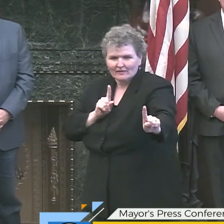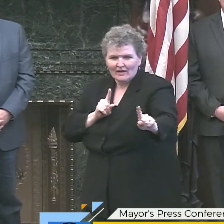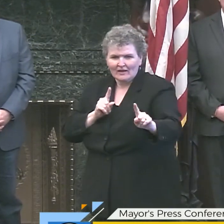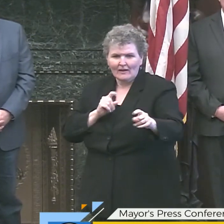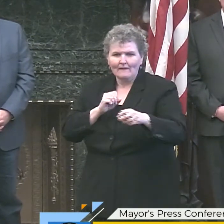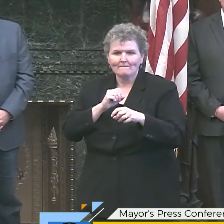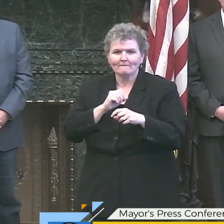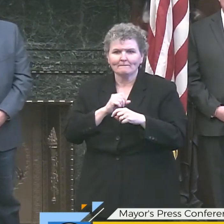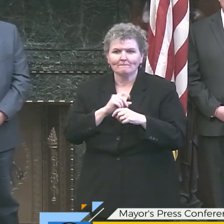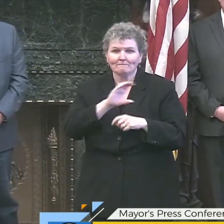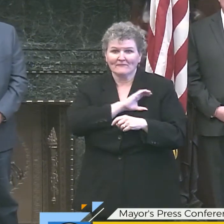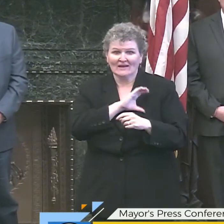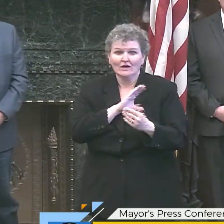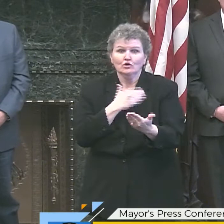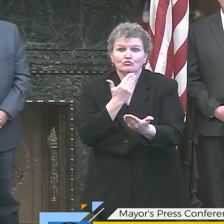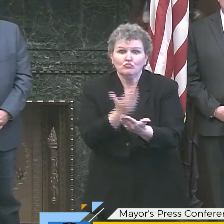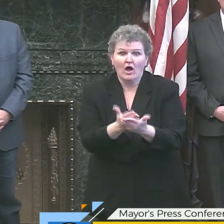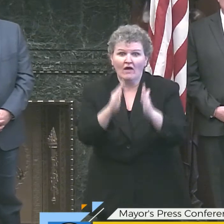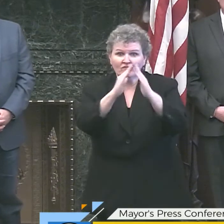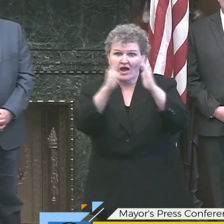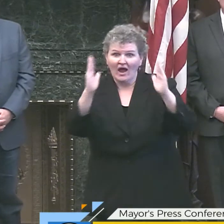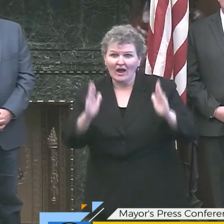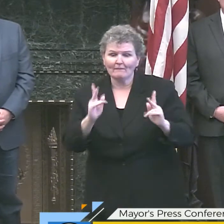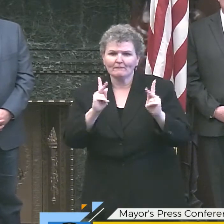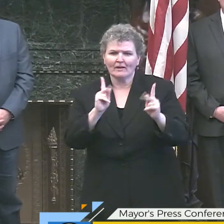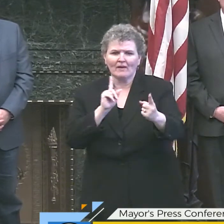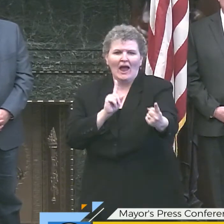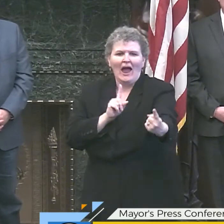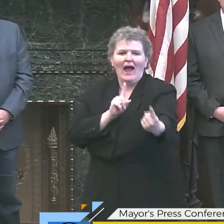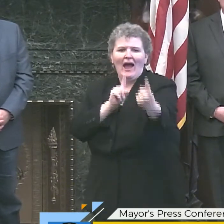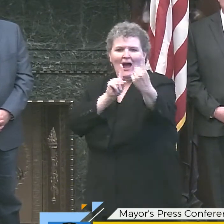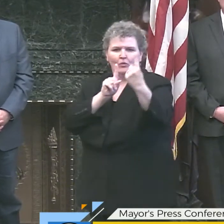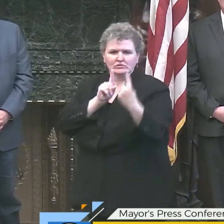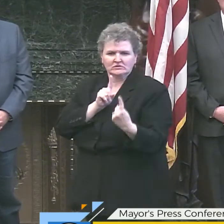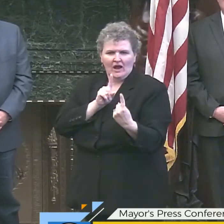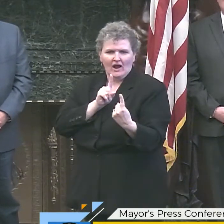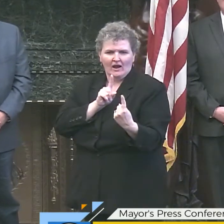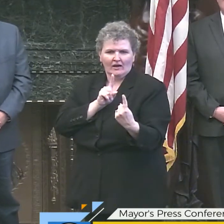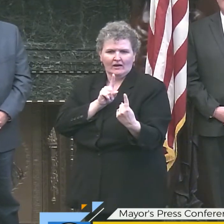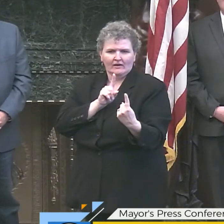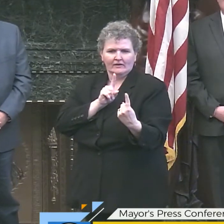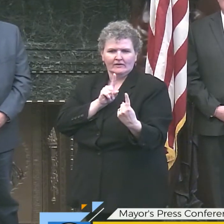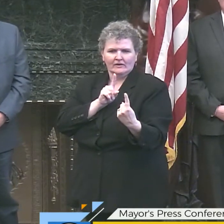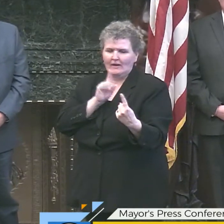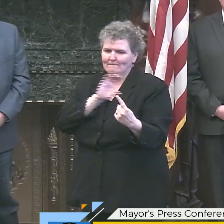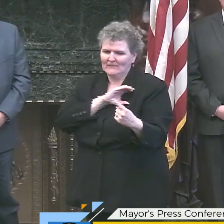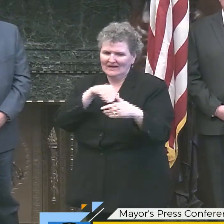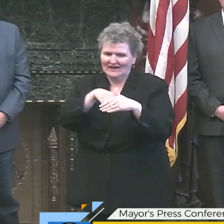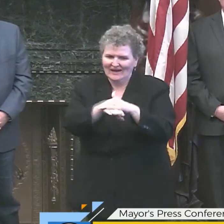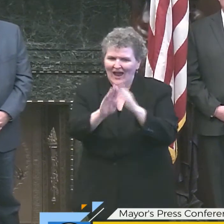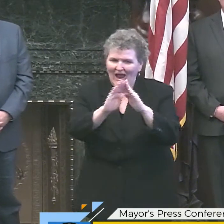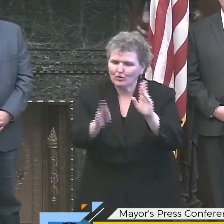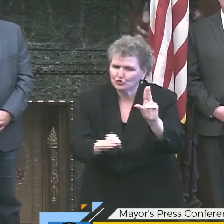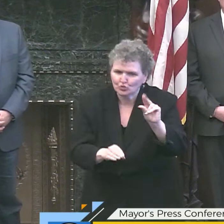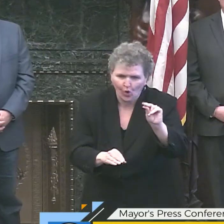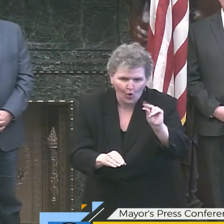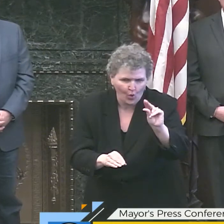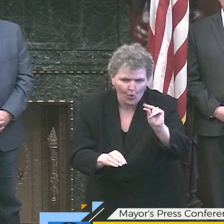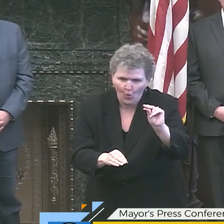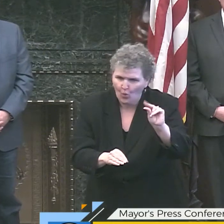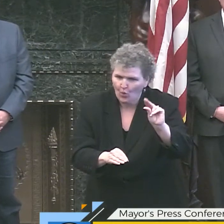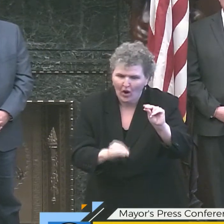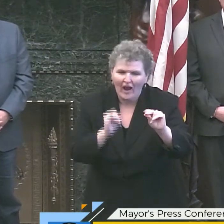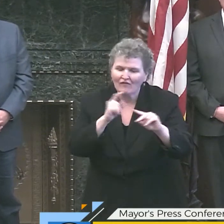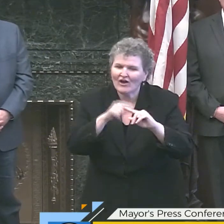we're responding to calls, making sure we use the equipment that we do have for certain types of calls, and again, we reinforce time and